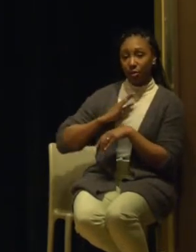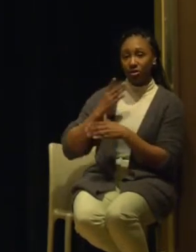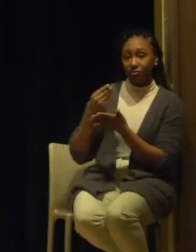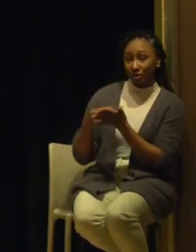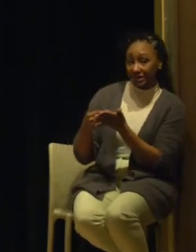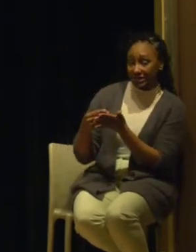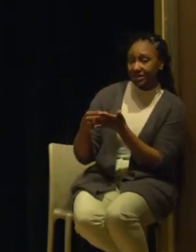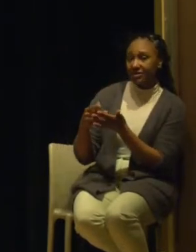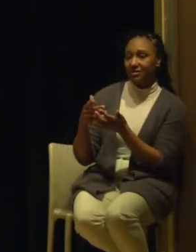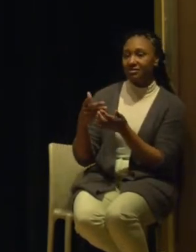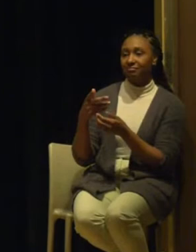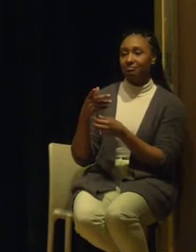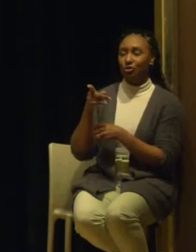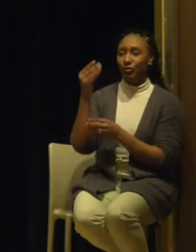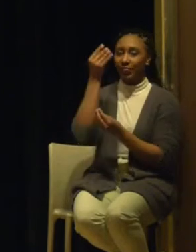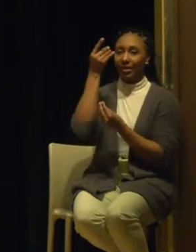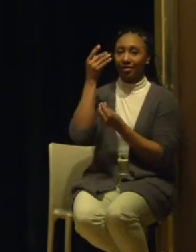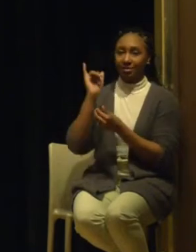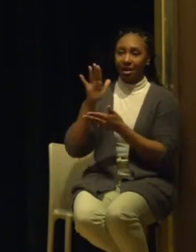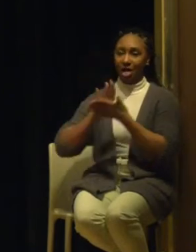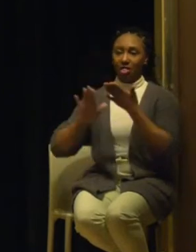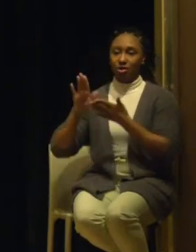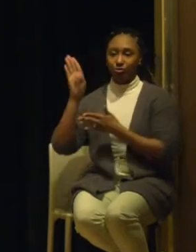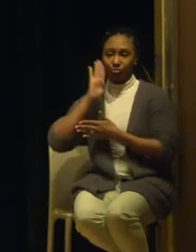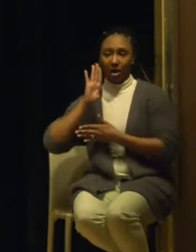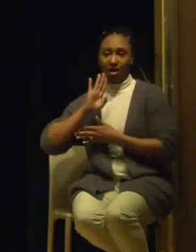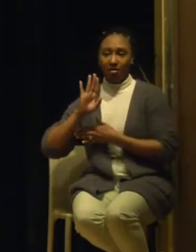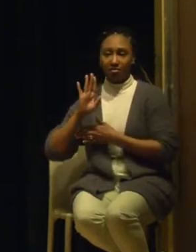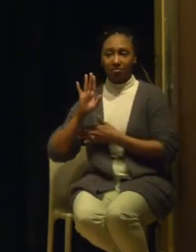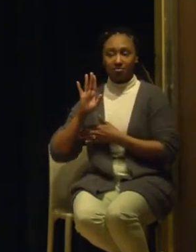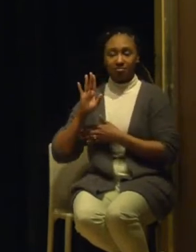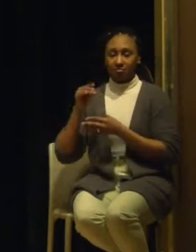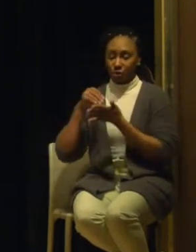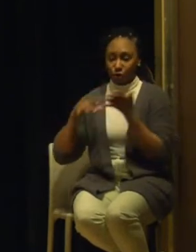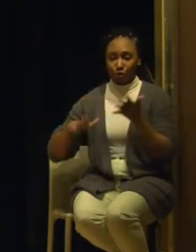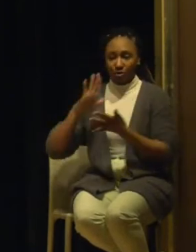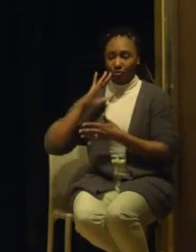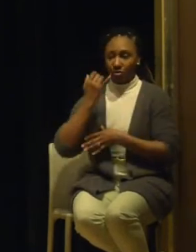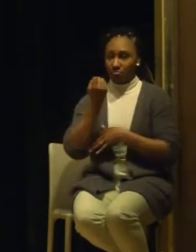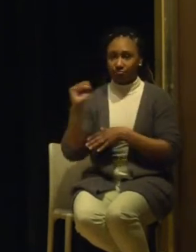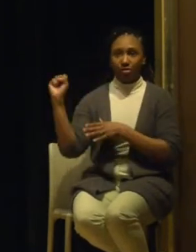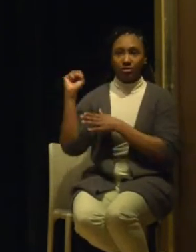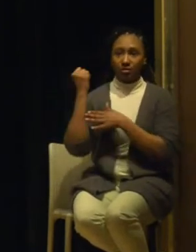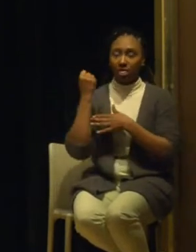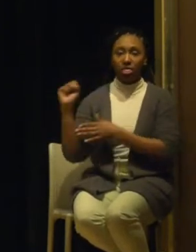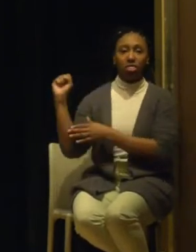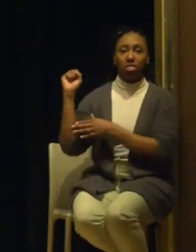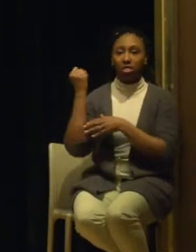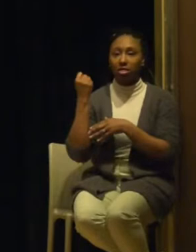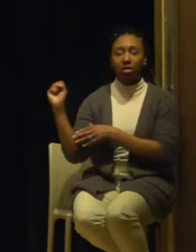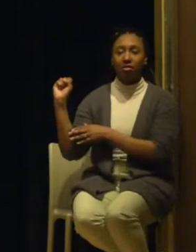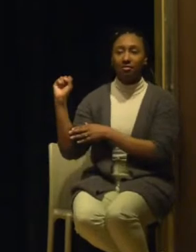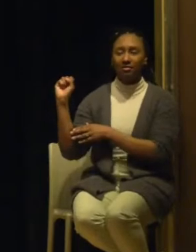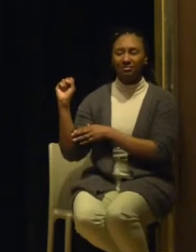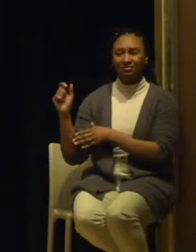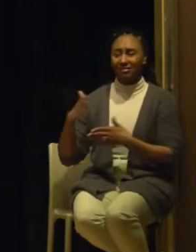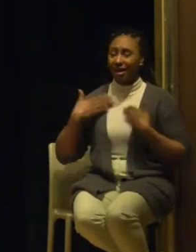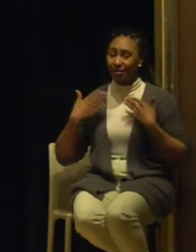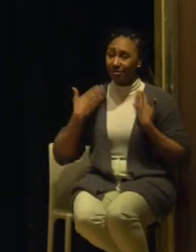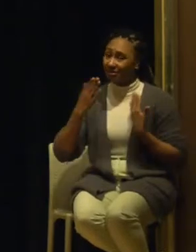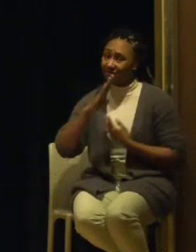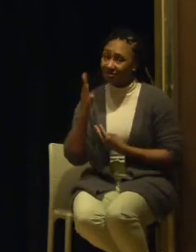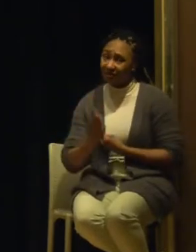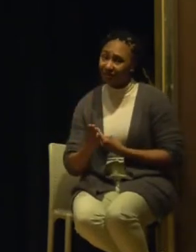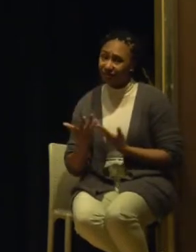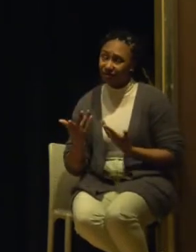anything about Brown, students there protest everything. They just, they're never happy. Mm-hmm. You know, Vietnam War, you know,